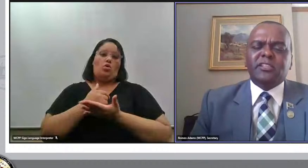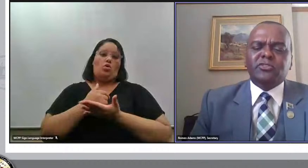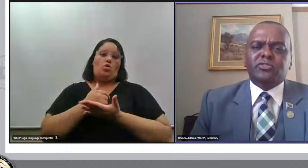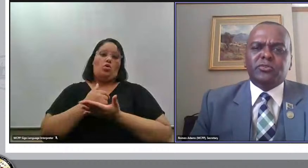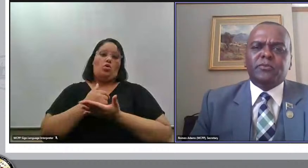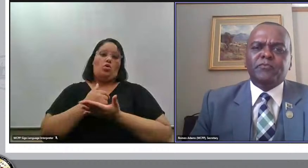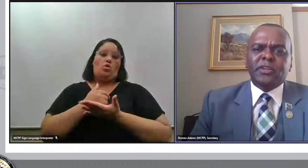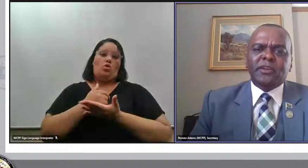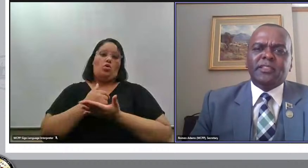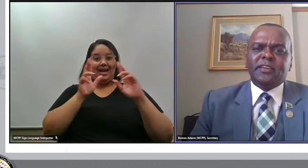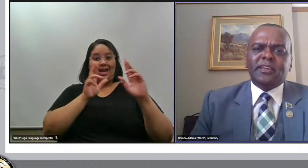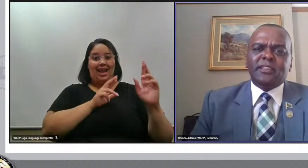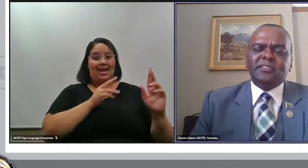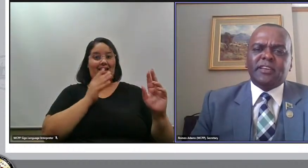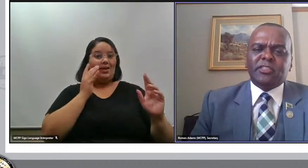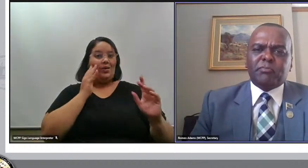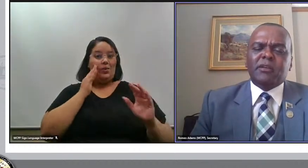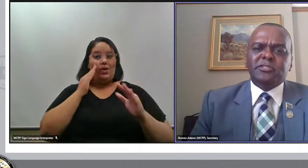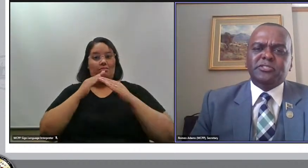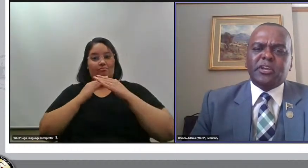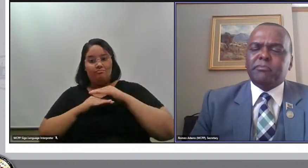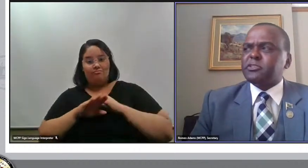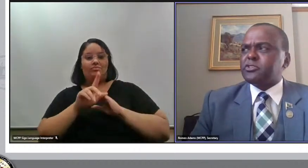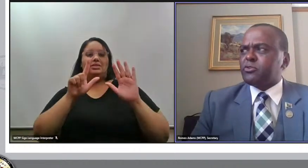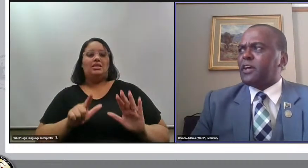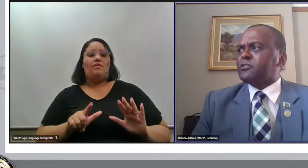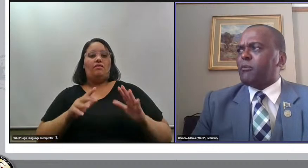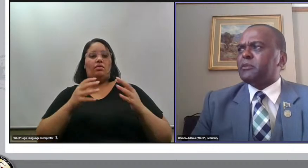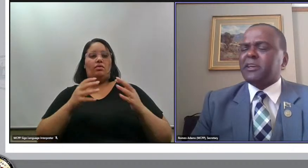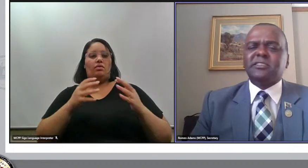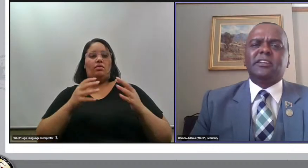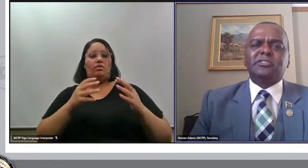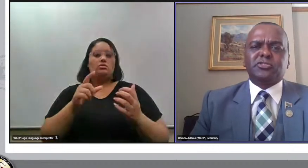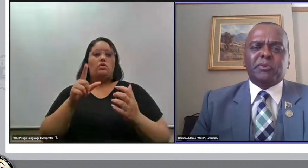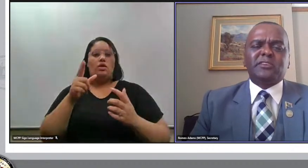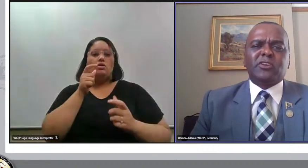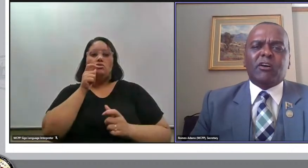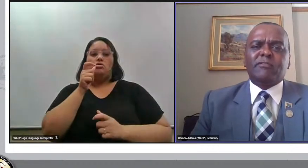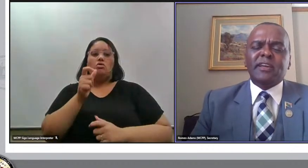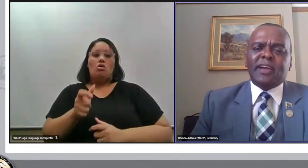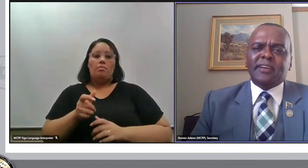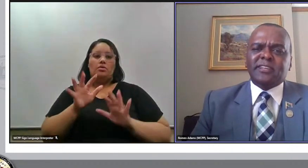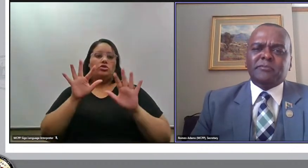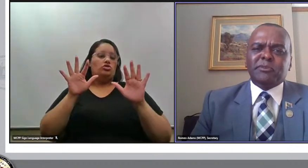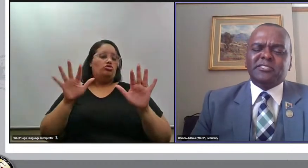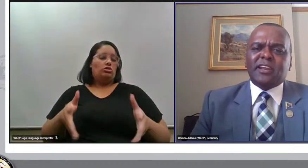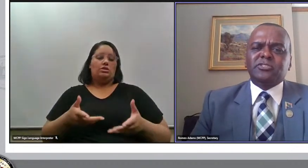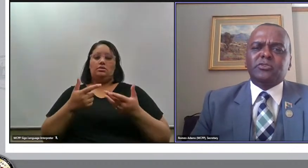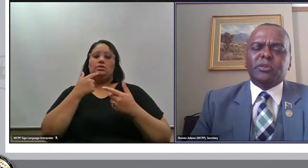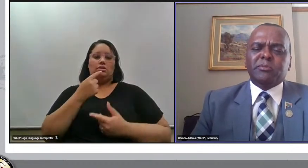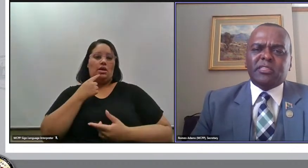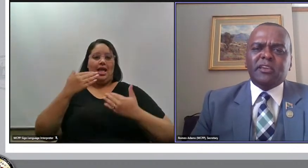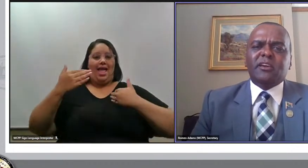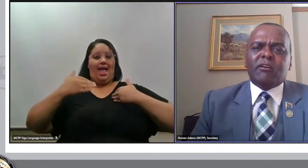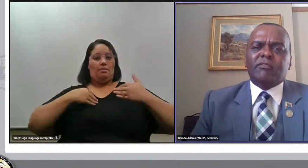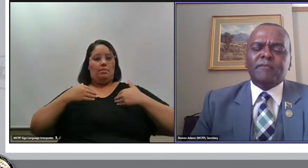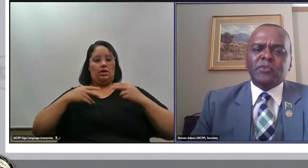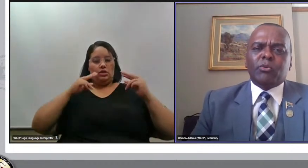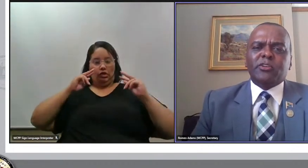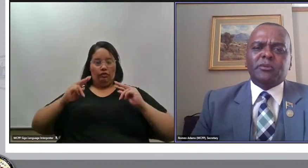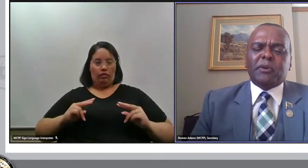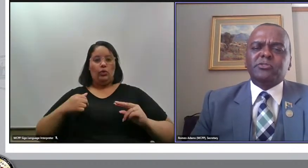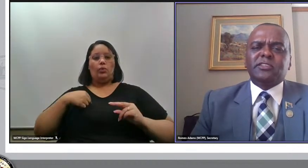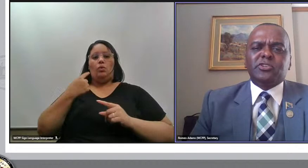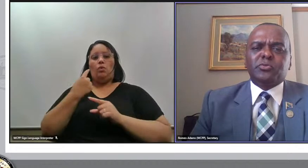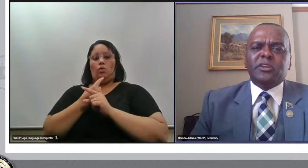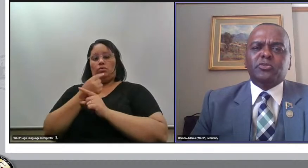we get into the seventh parliament, Chairperson. So that comment basically just speaks of, as an administration, we'll be thinking of